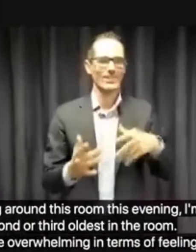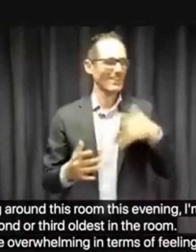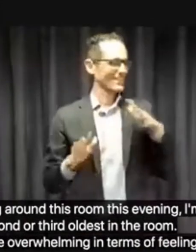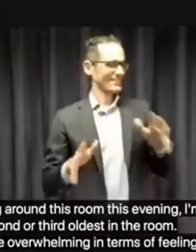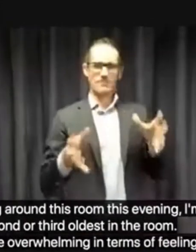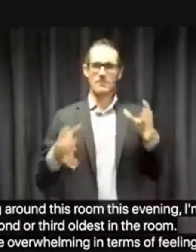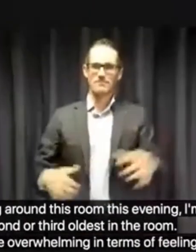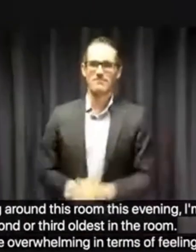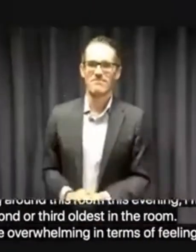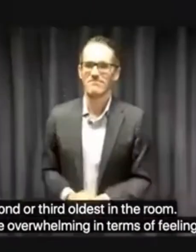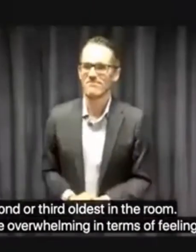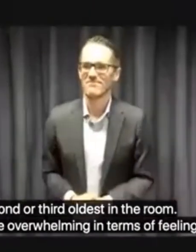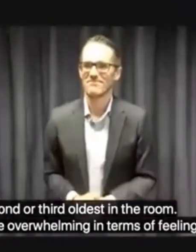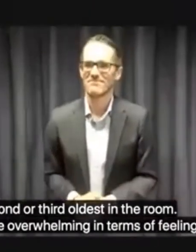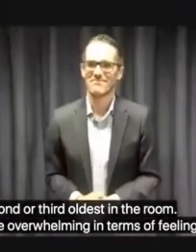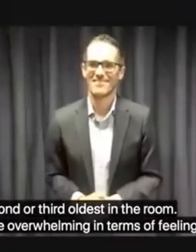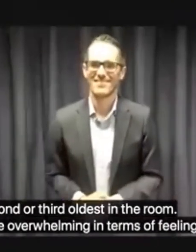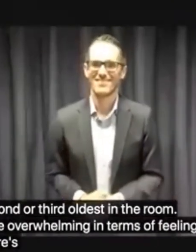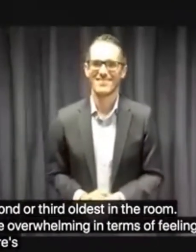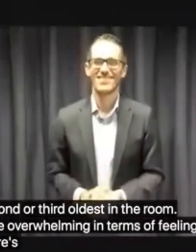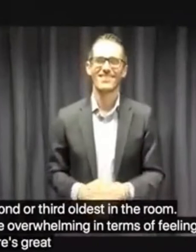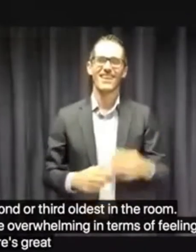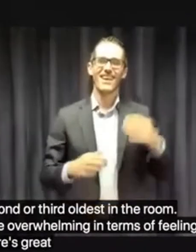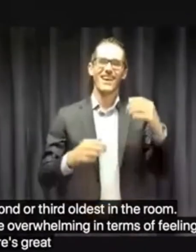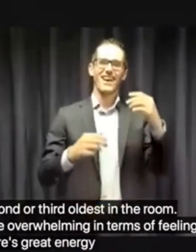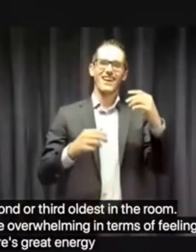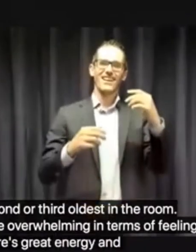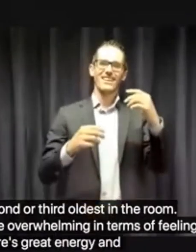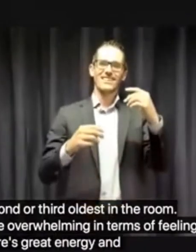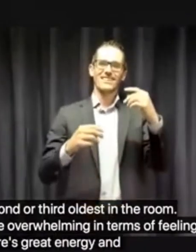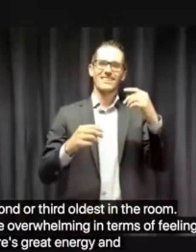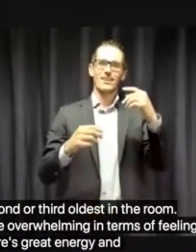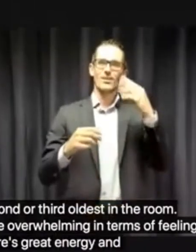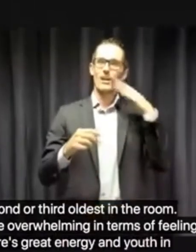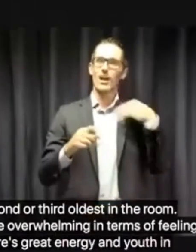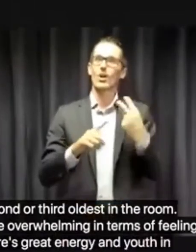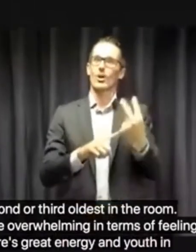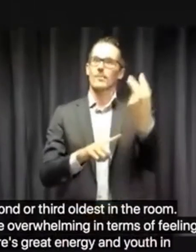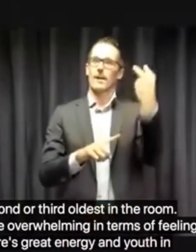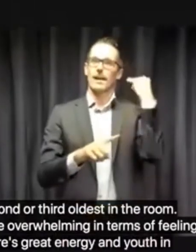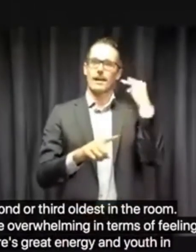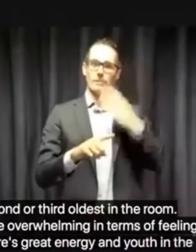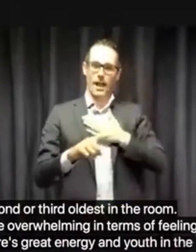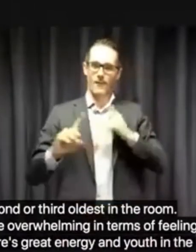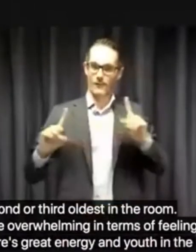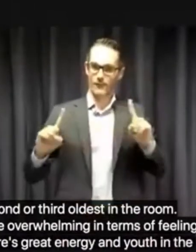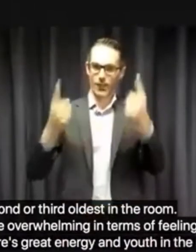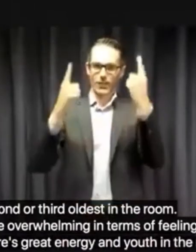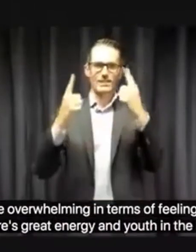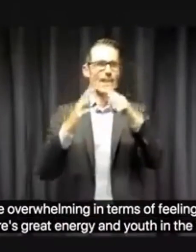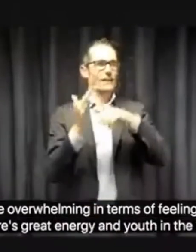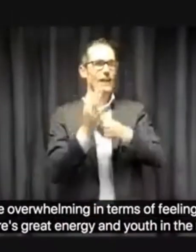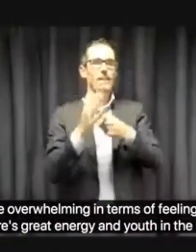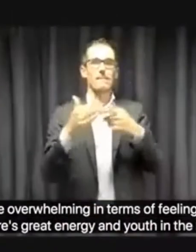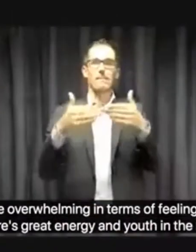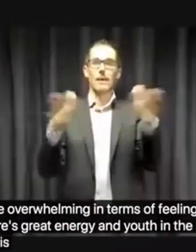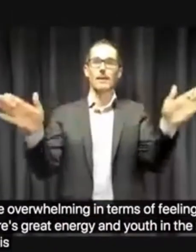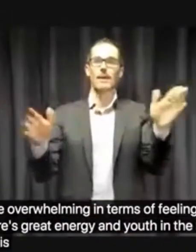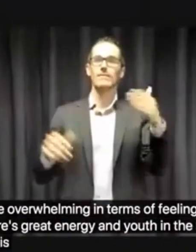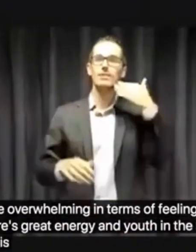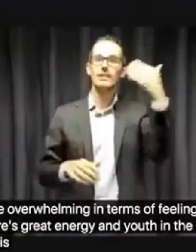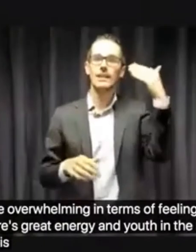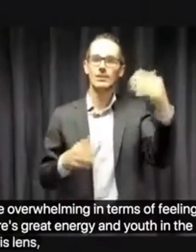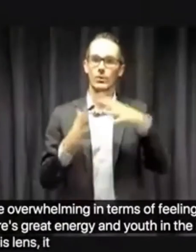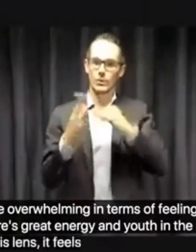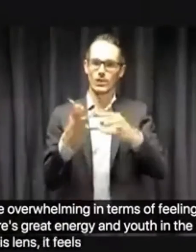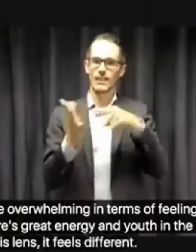this individual to be part of Deaf Victoria, so from this lens, it feels a little bit different. Looking back to my